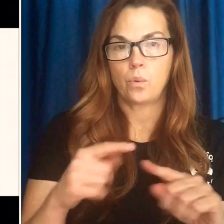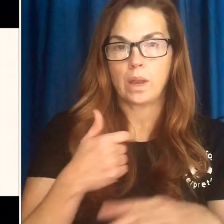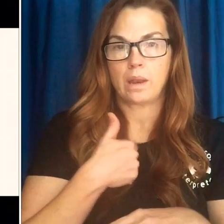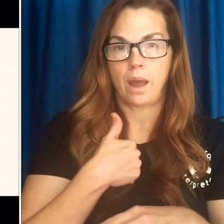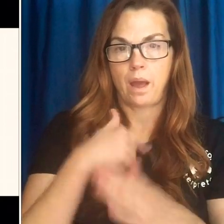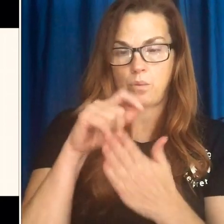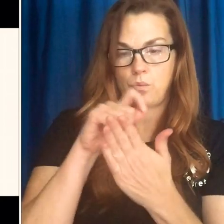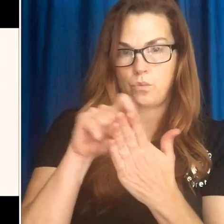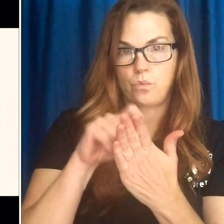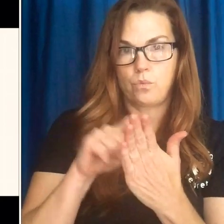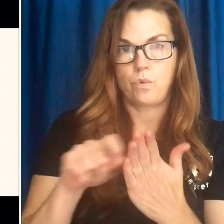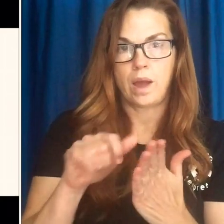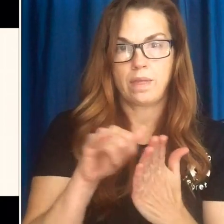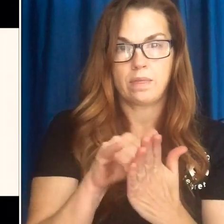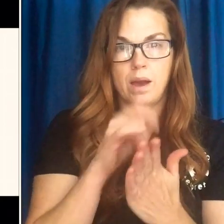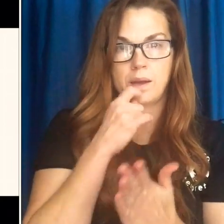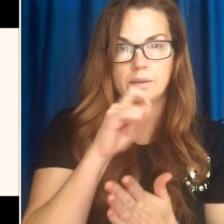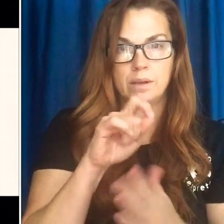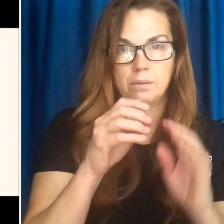fractions,